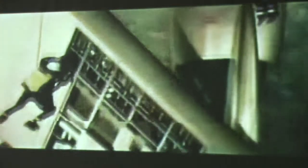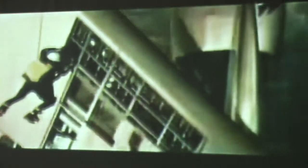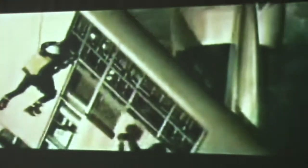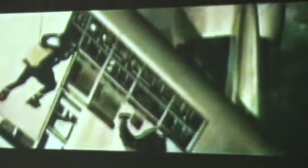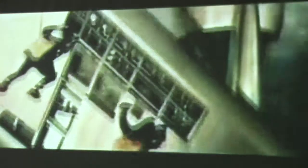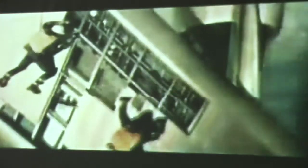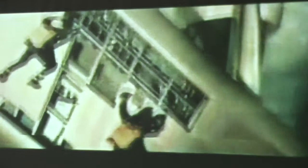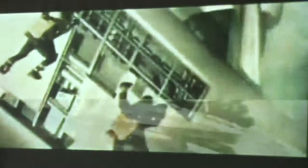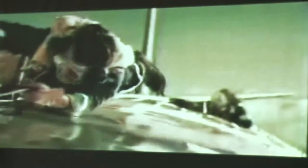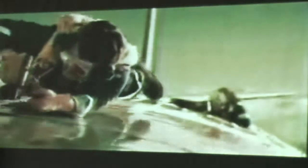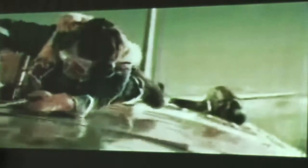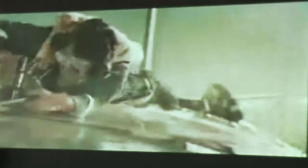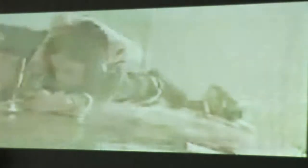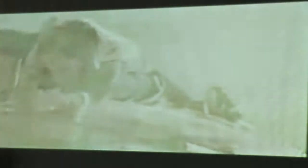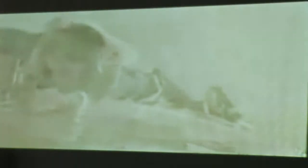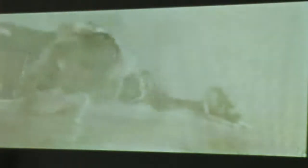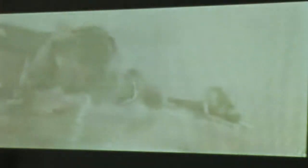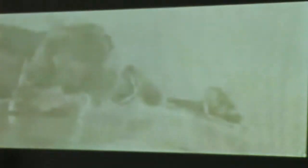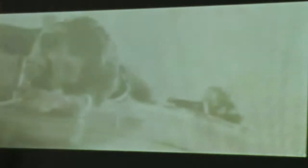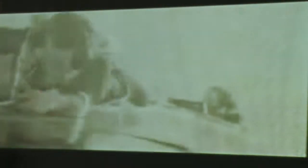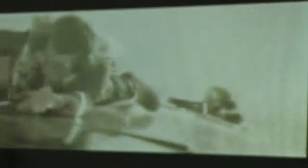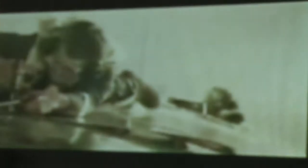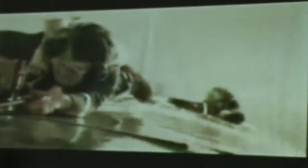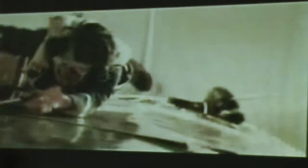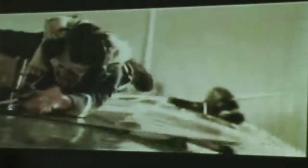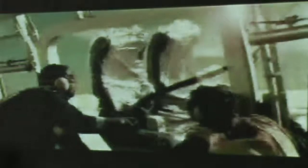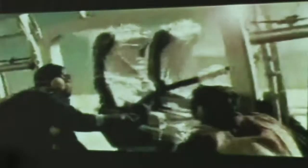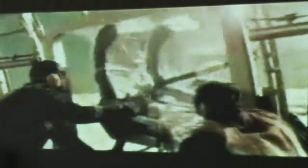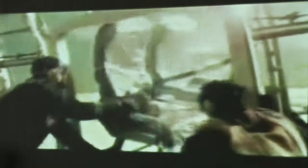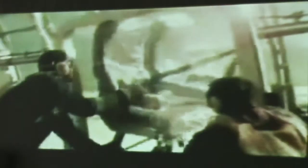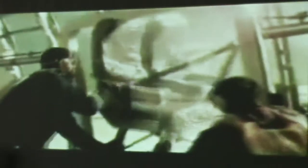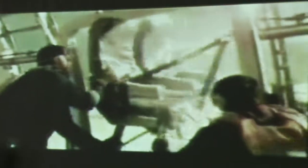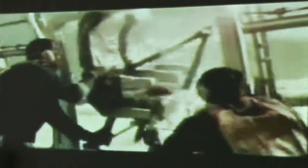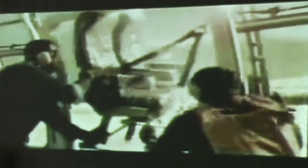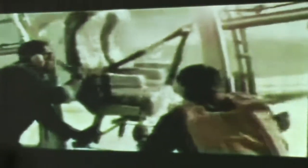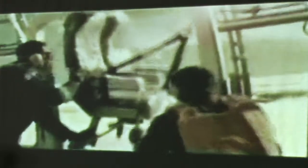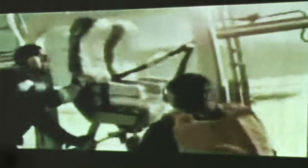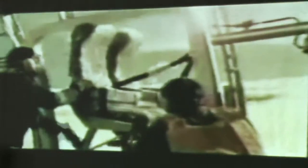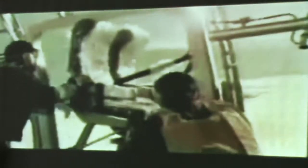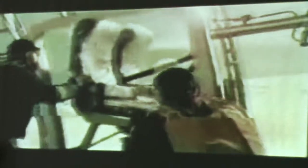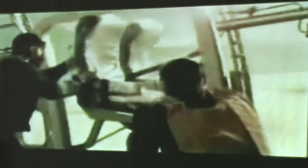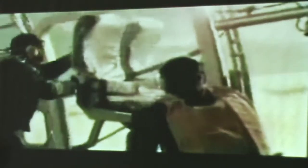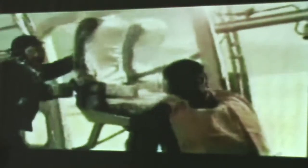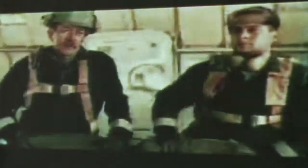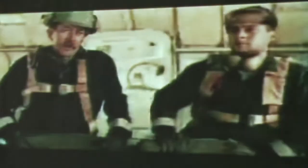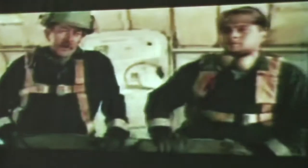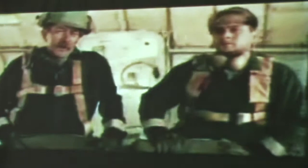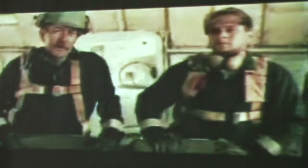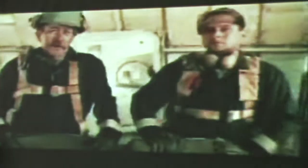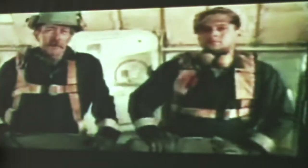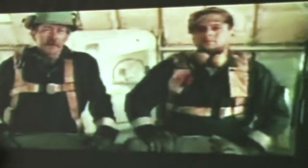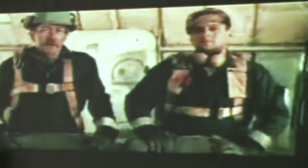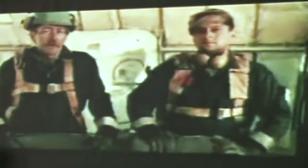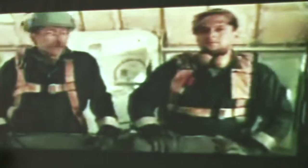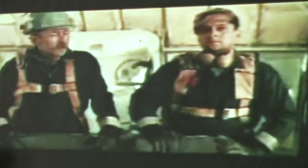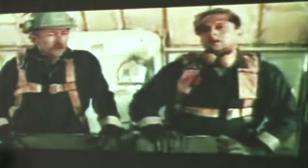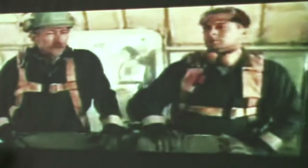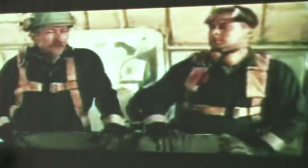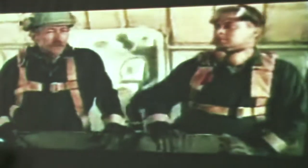below. It's crisp, it's refreshing. But you never know what you're going to come across up there. Canyon geese, mallards,